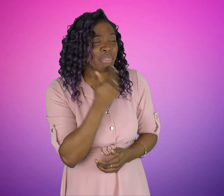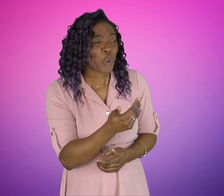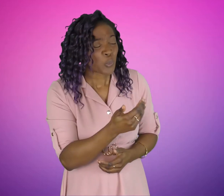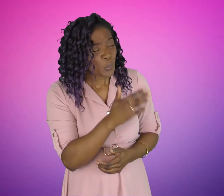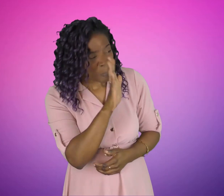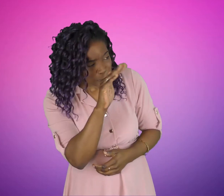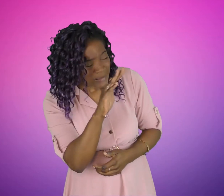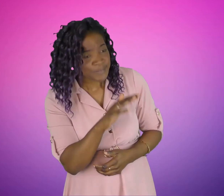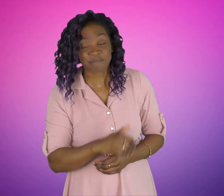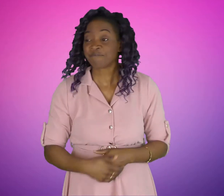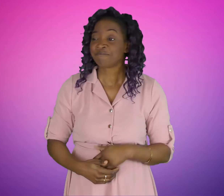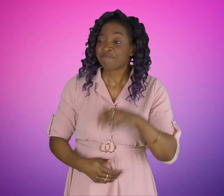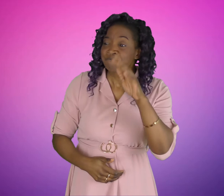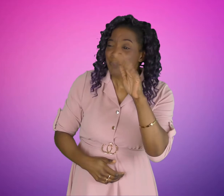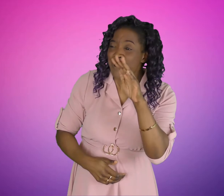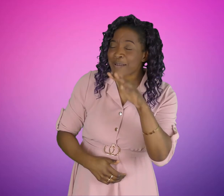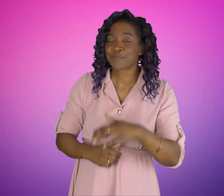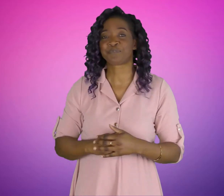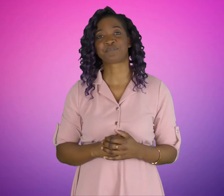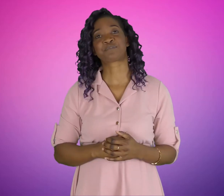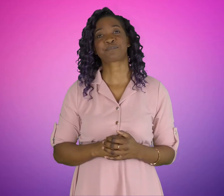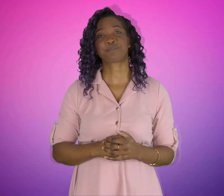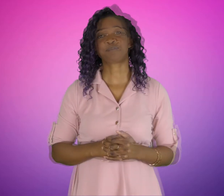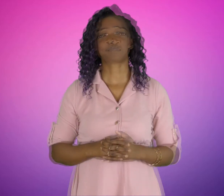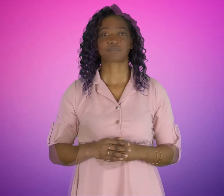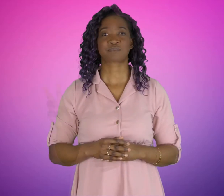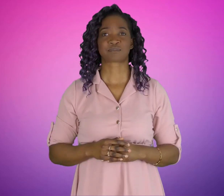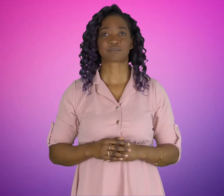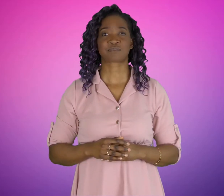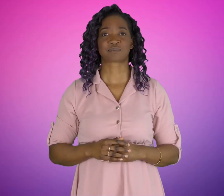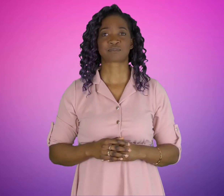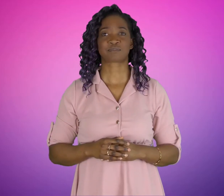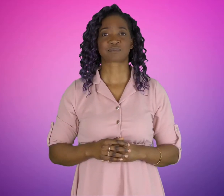Well, cheerio, Mr. Gammon. Thanks again. Cheerio, Cheryl.